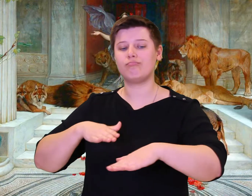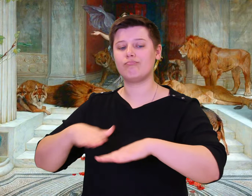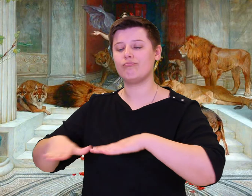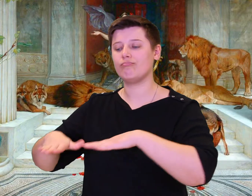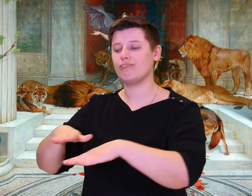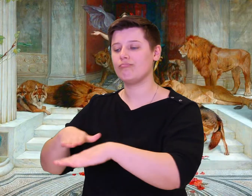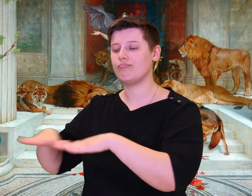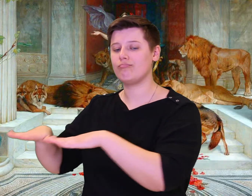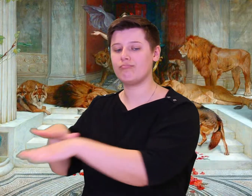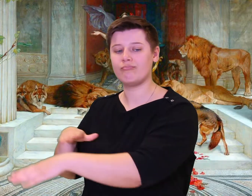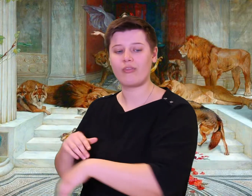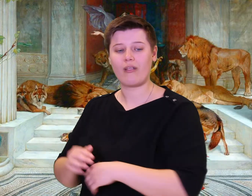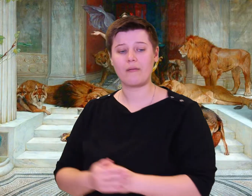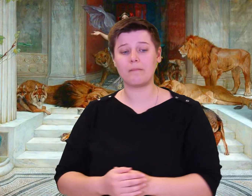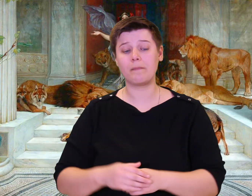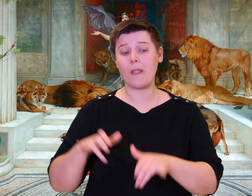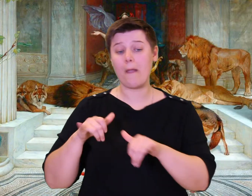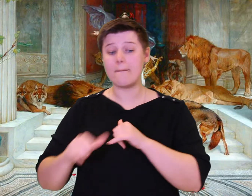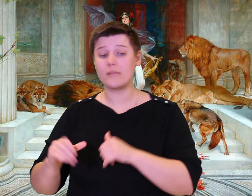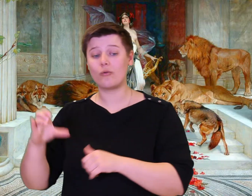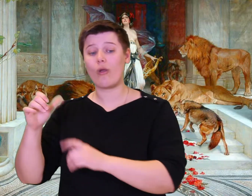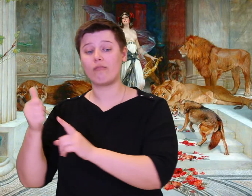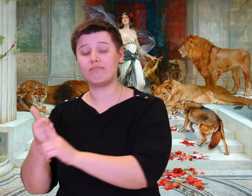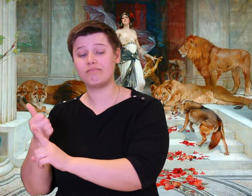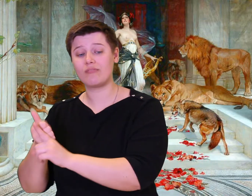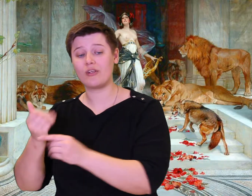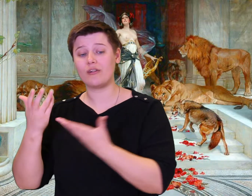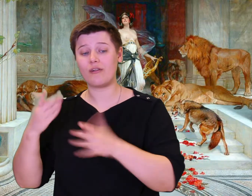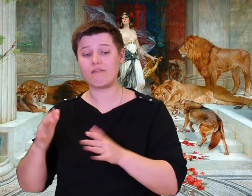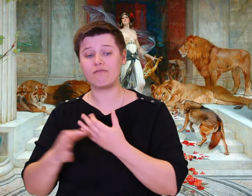and drinking. They have food enough to last forever."